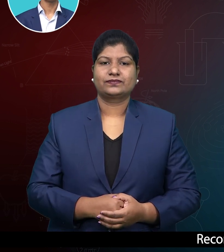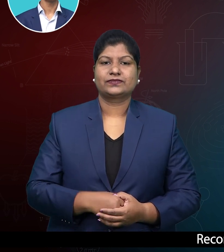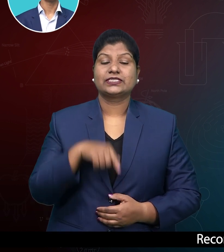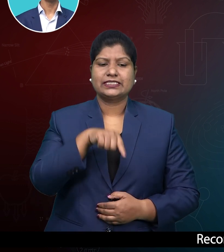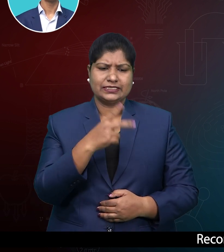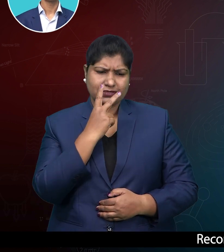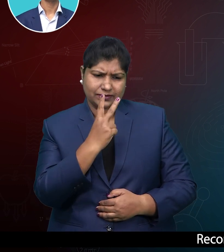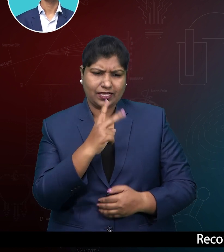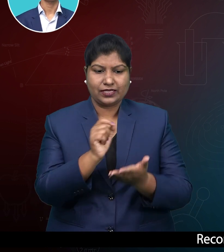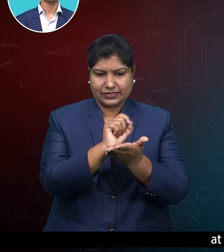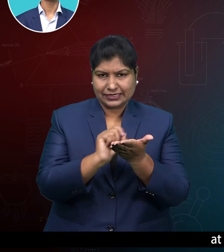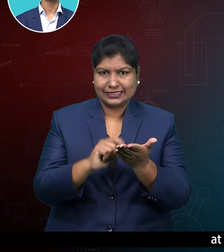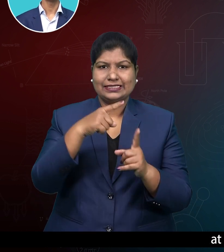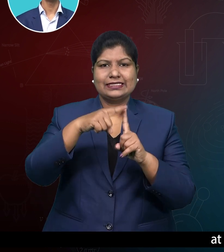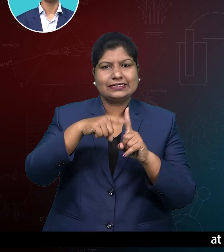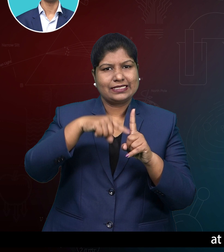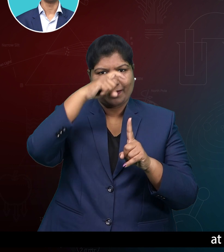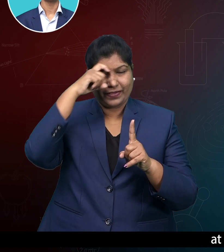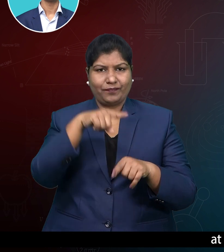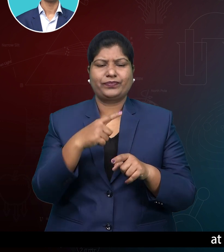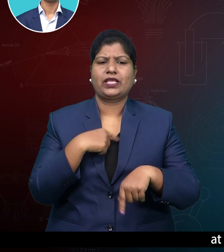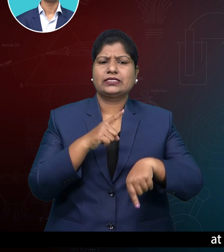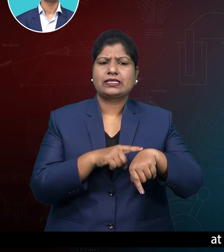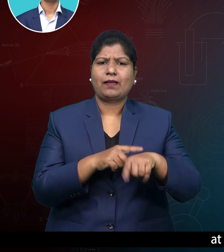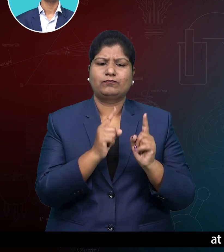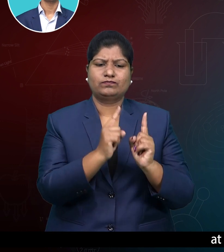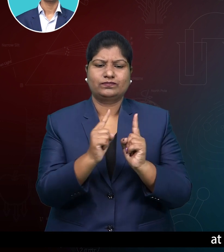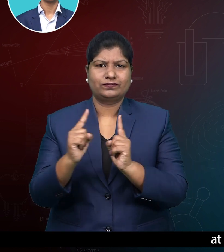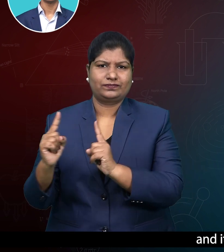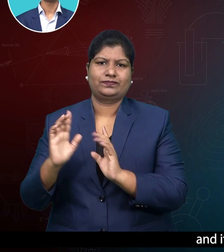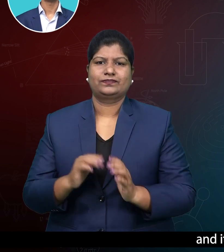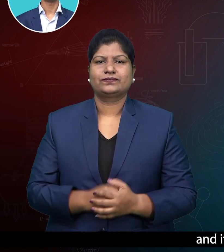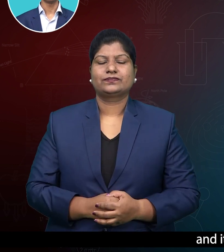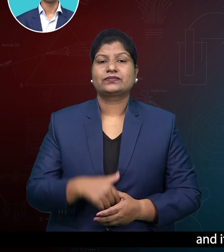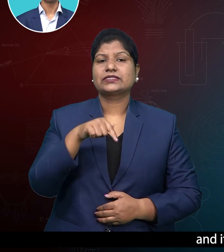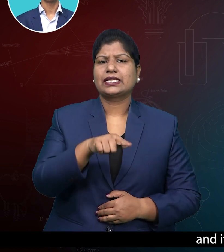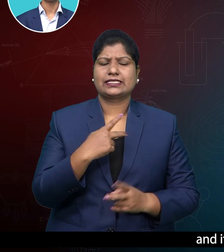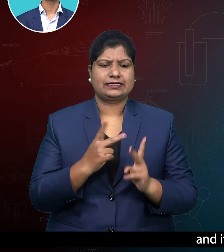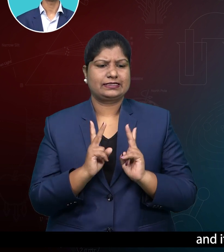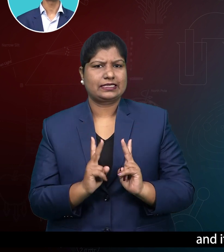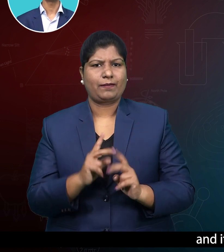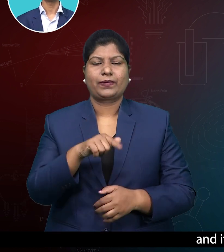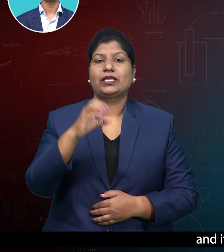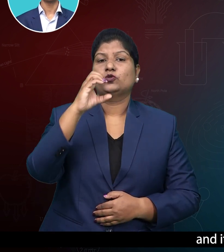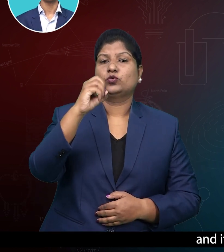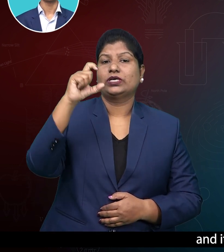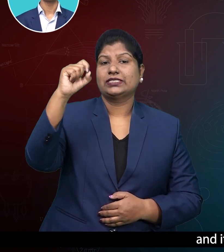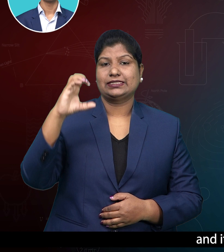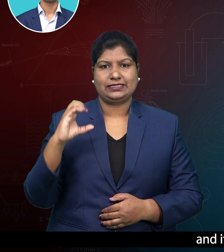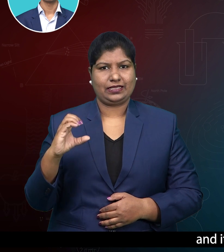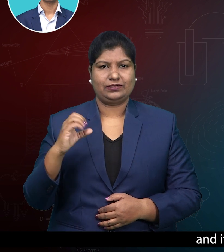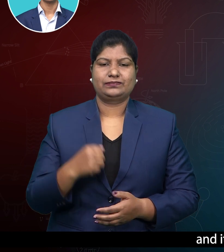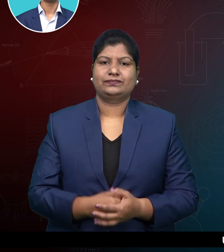Record the temperature at regular intervals and it will remain at 0 degrees